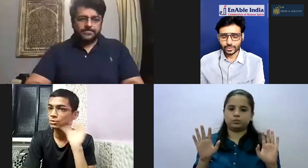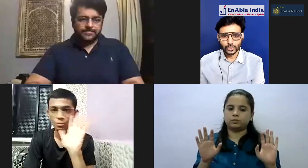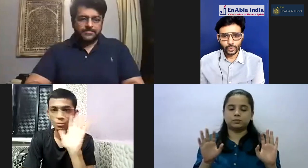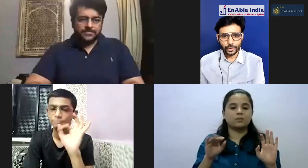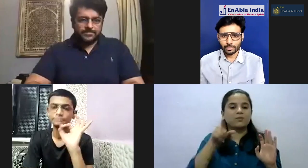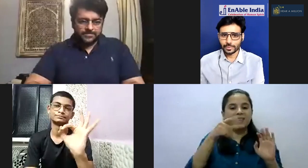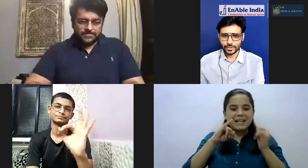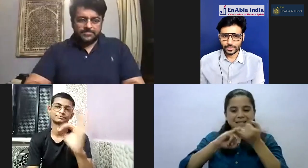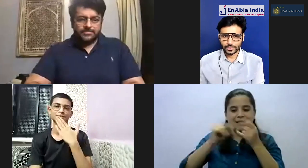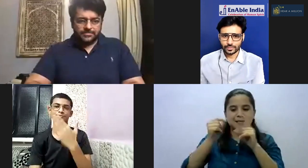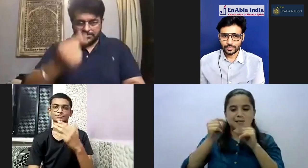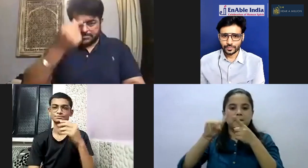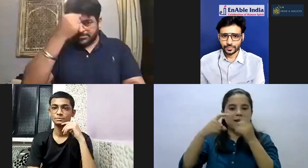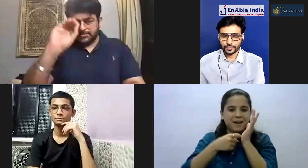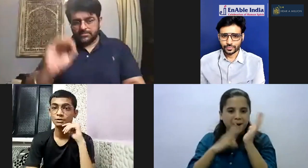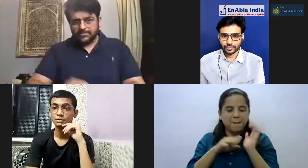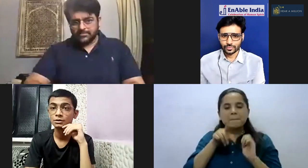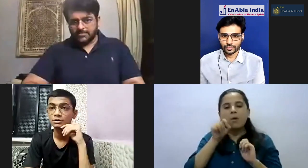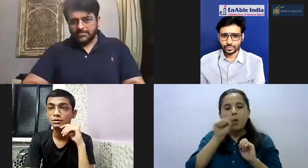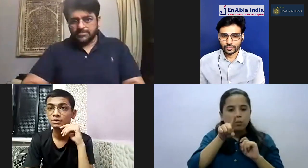never. No problem at all.